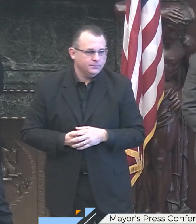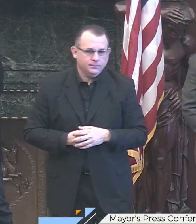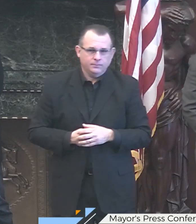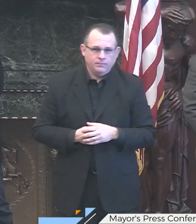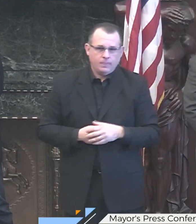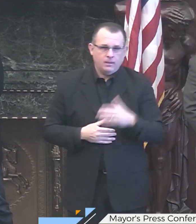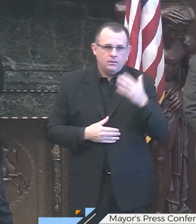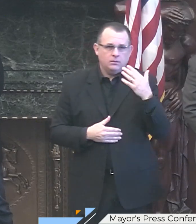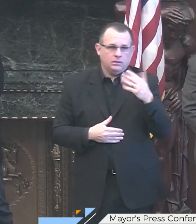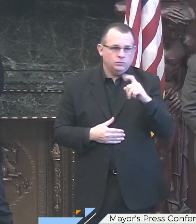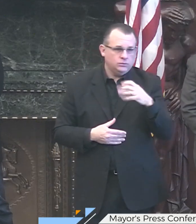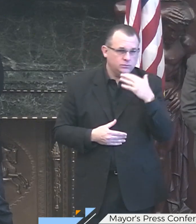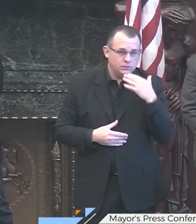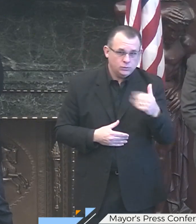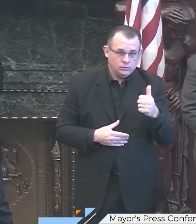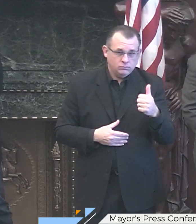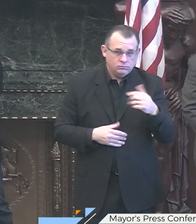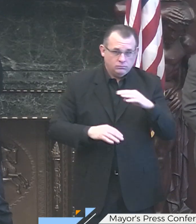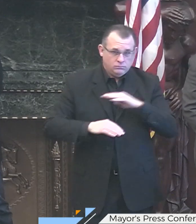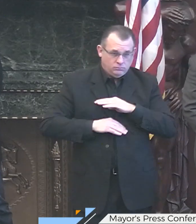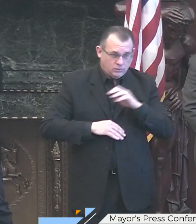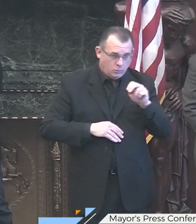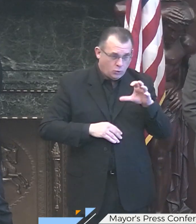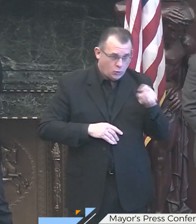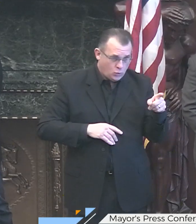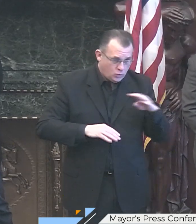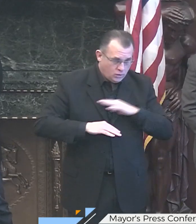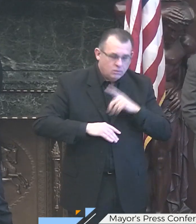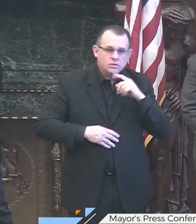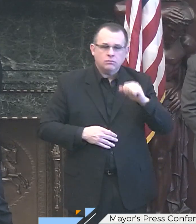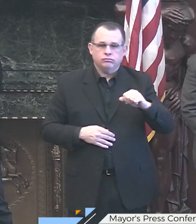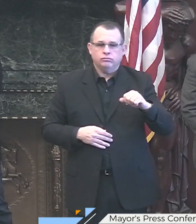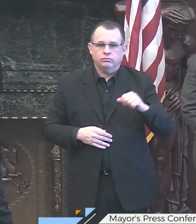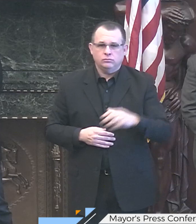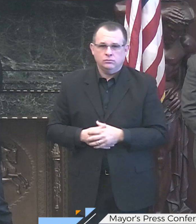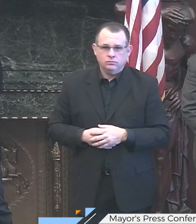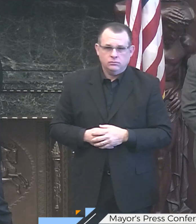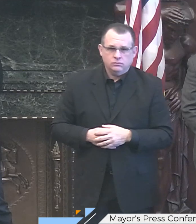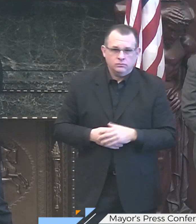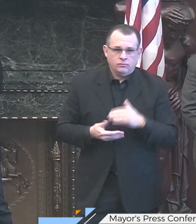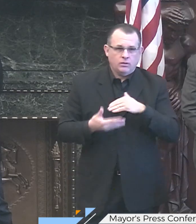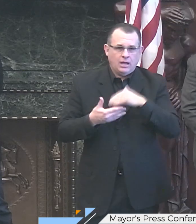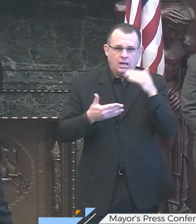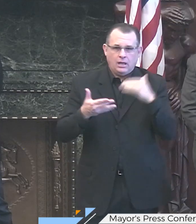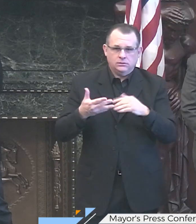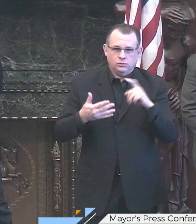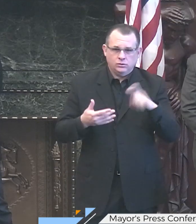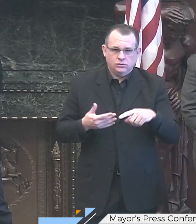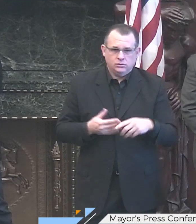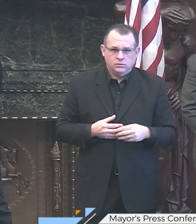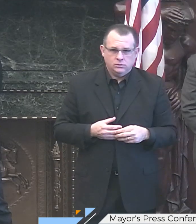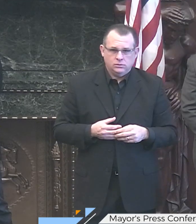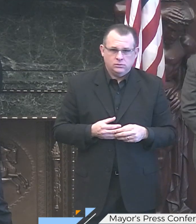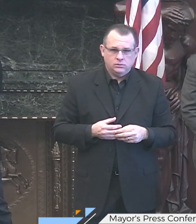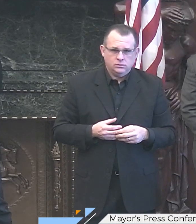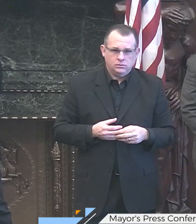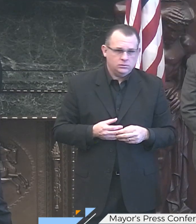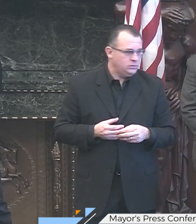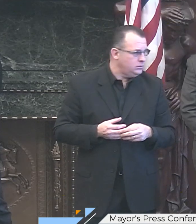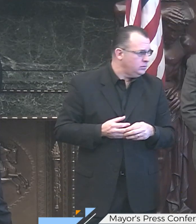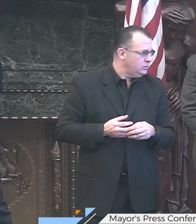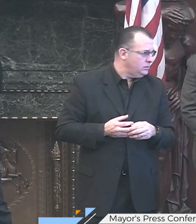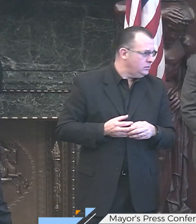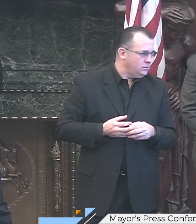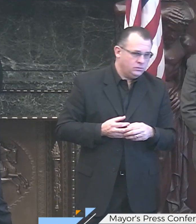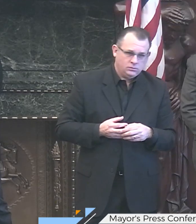Are you good, Marco? Yes, sir. Thank you. All right, here we go. Next up, Manny Smith of CBS 3.